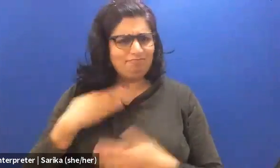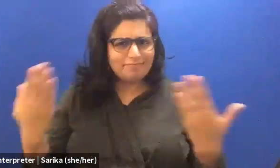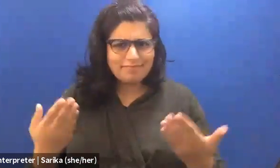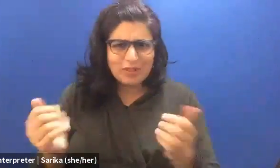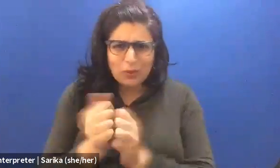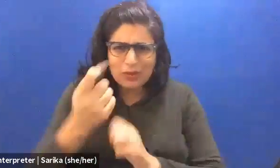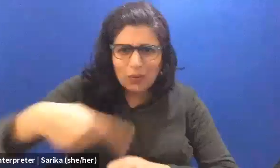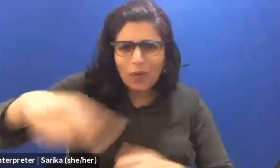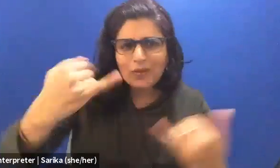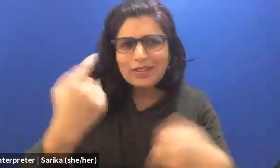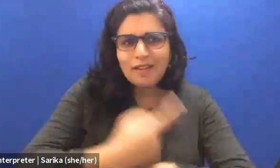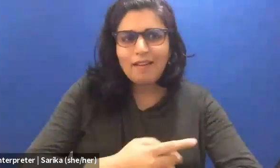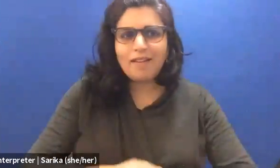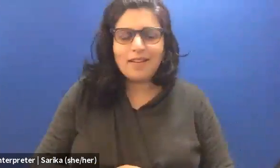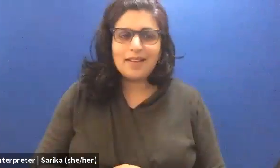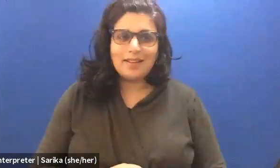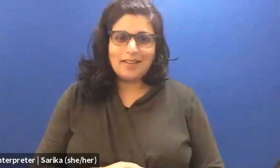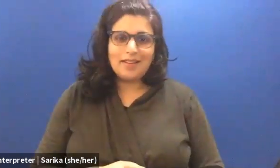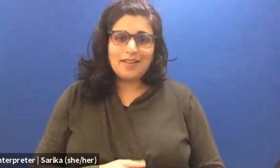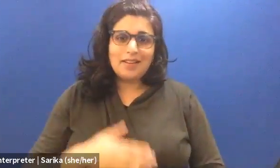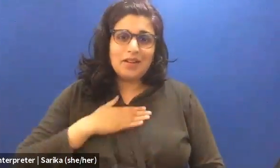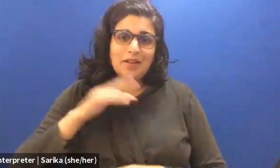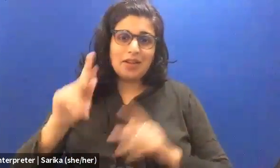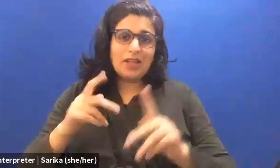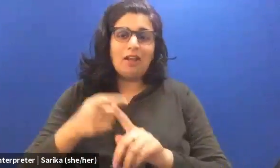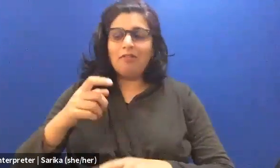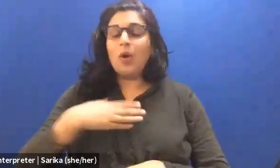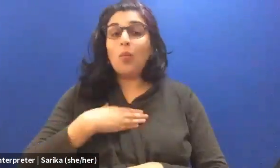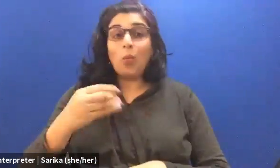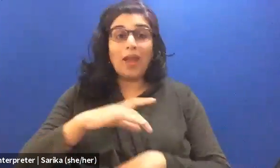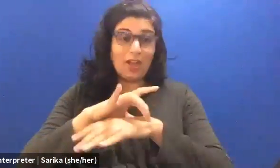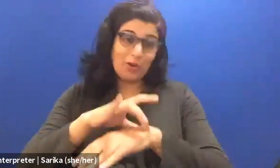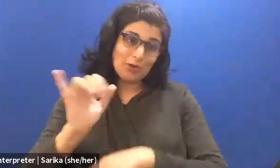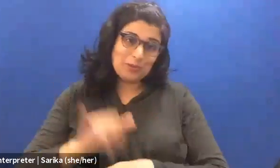all today, and my people are from White Earth.